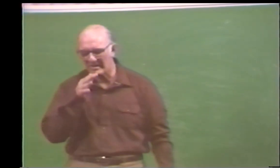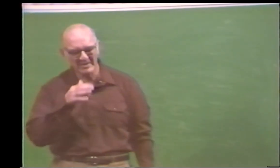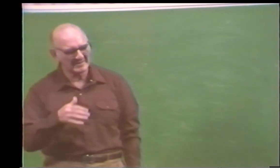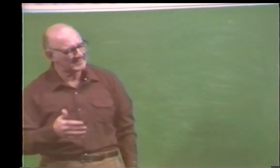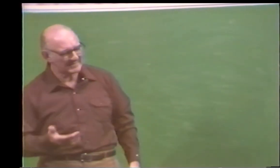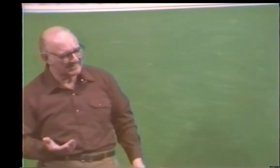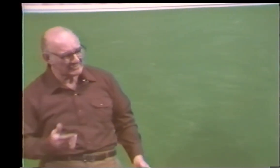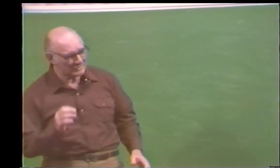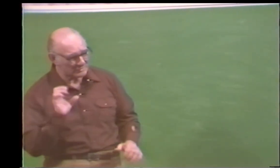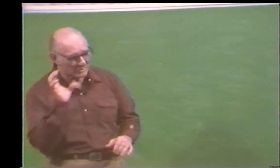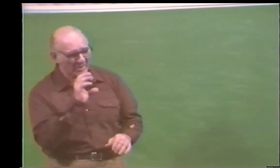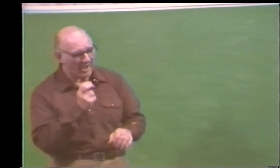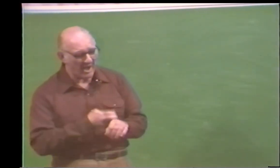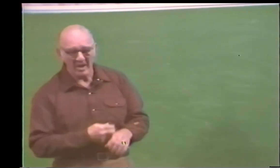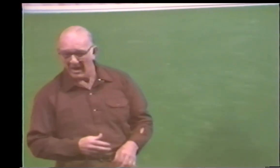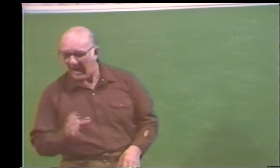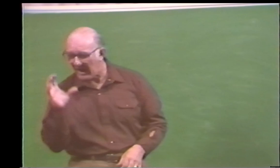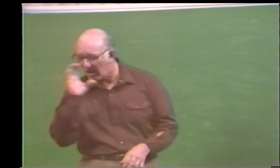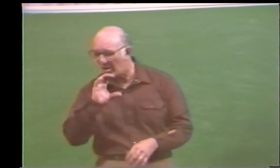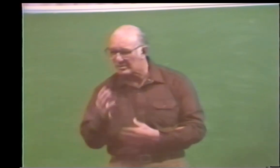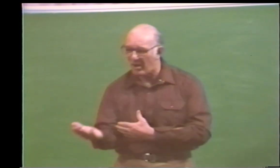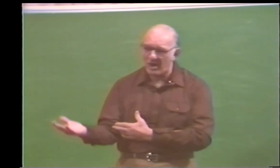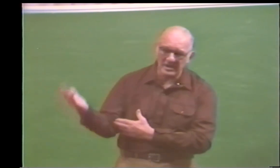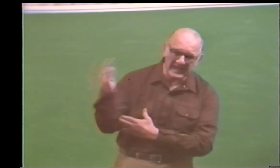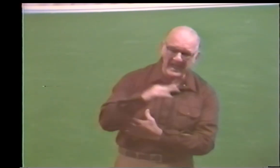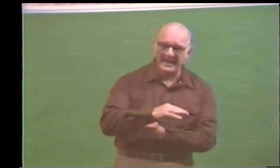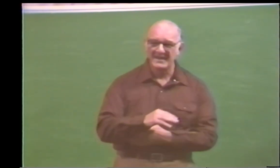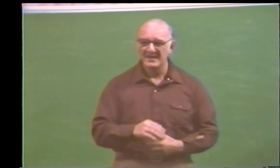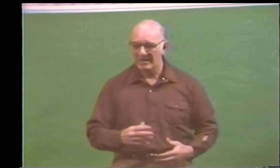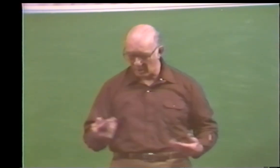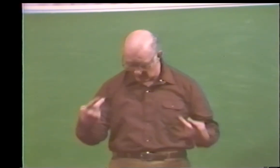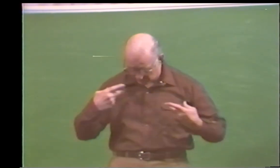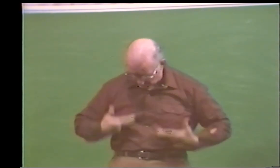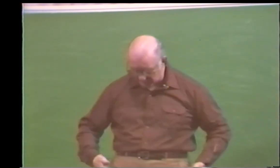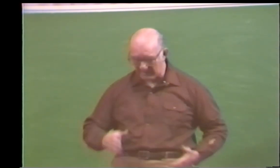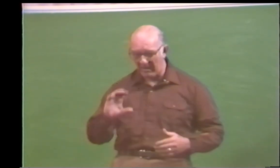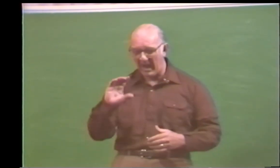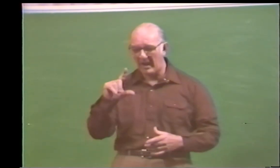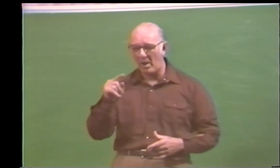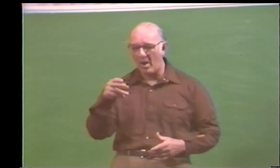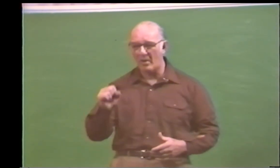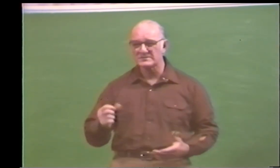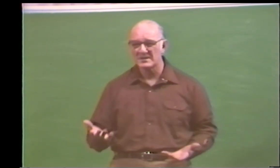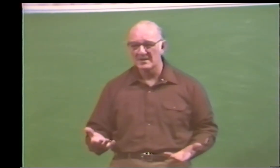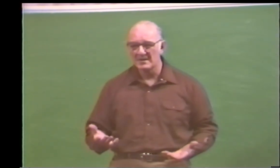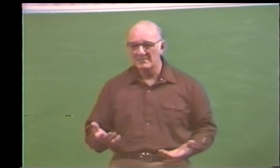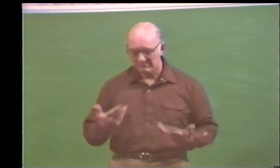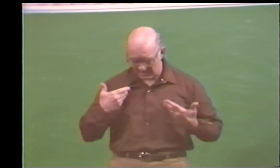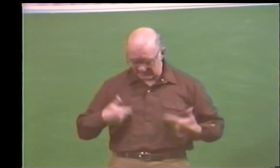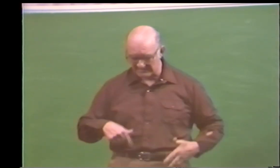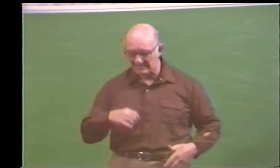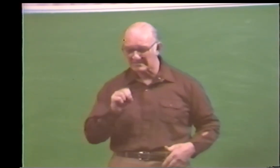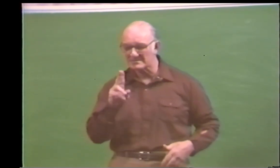"Mother, you look hot. I looked all day. Look at my clothes. And this